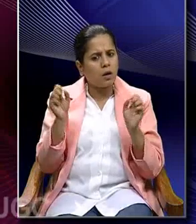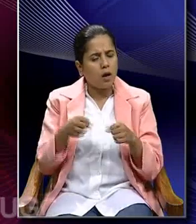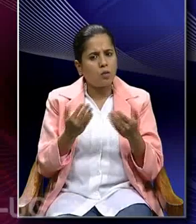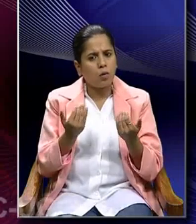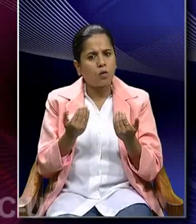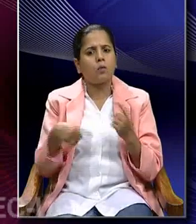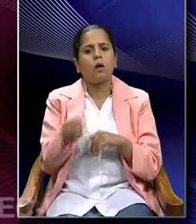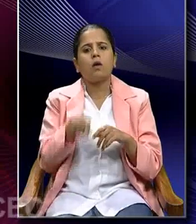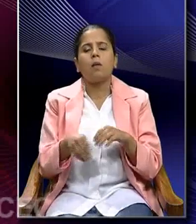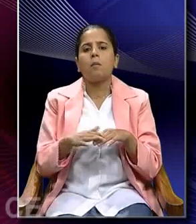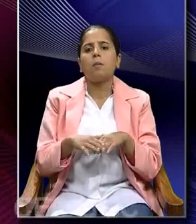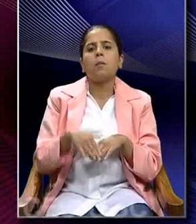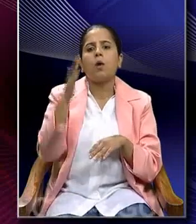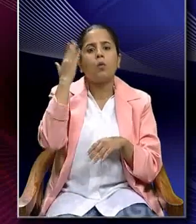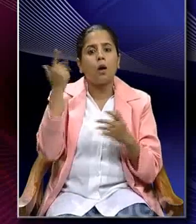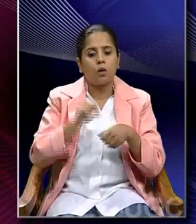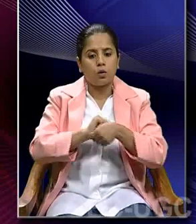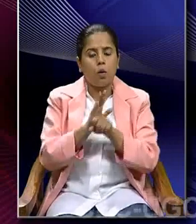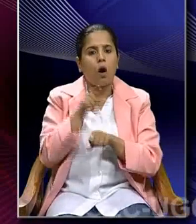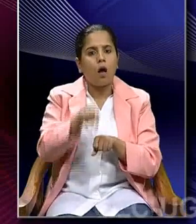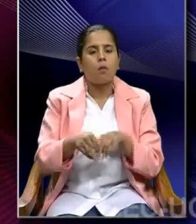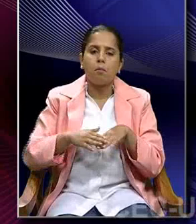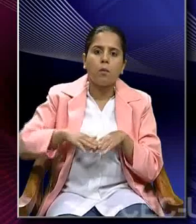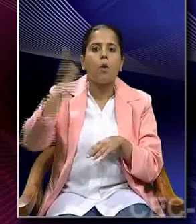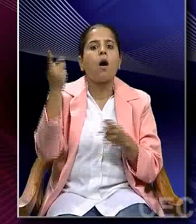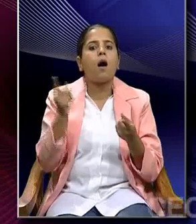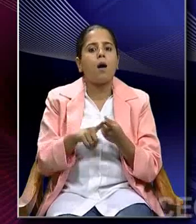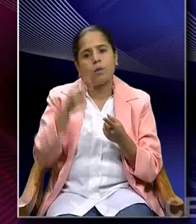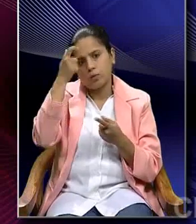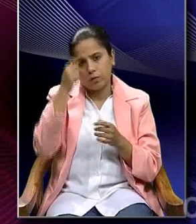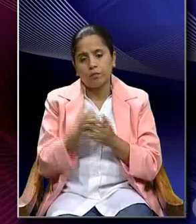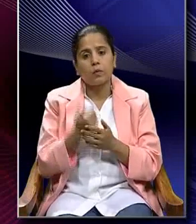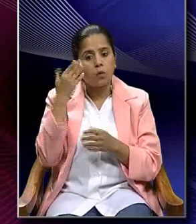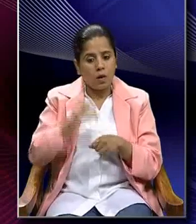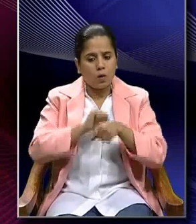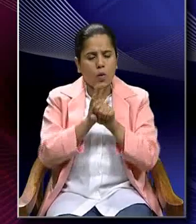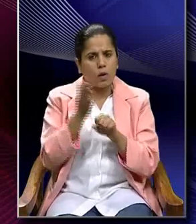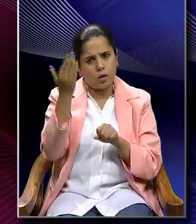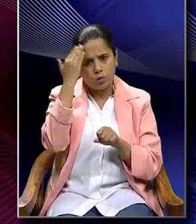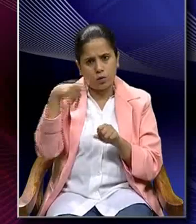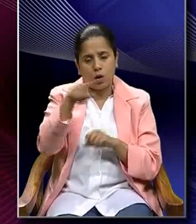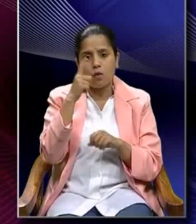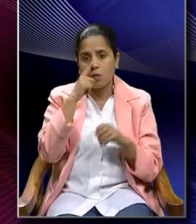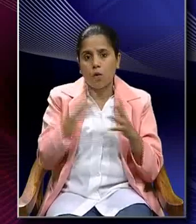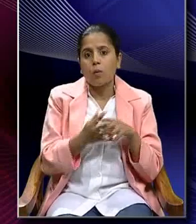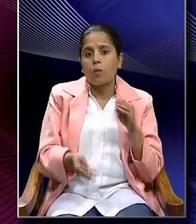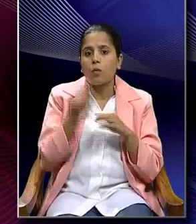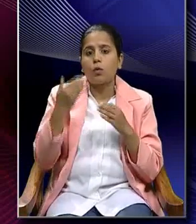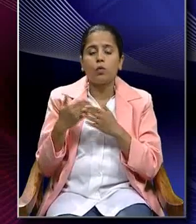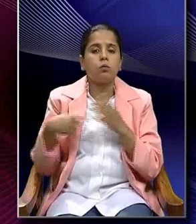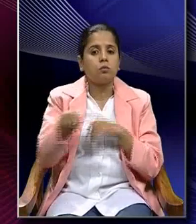got aggravated during the pandemic. Now, during the pandemic, we know that more girls dropped